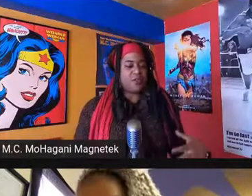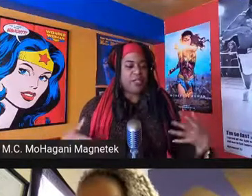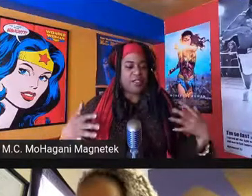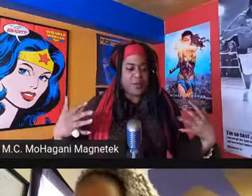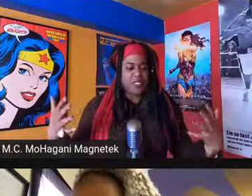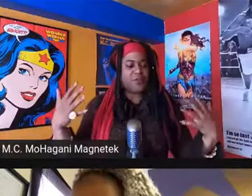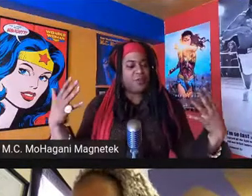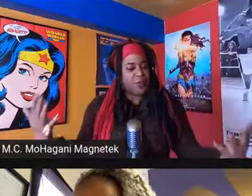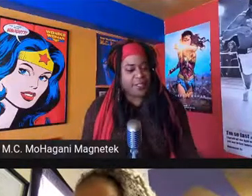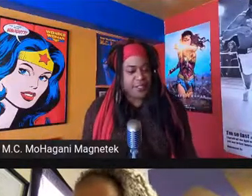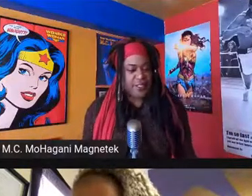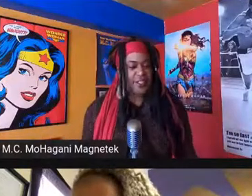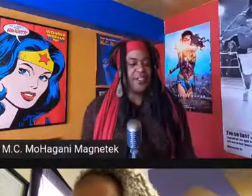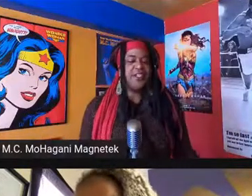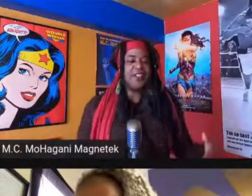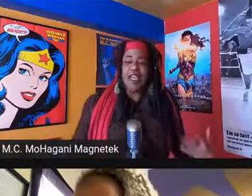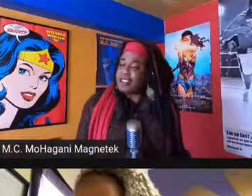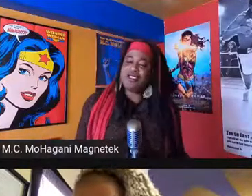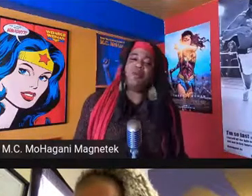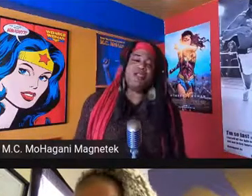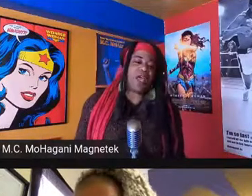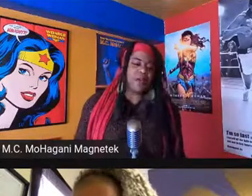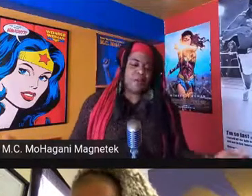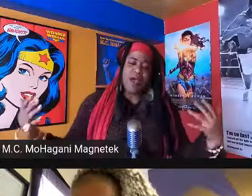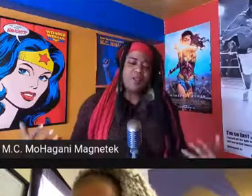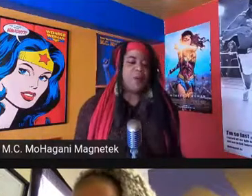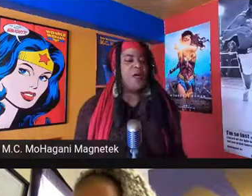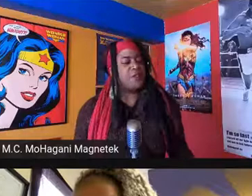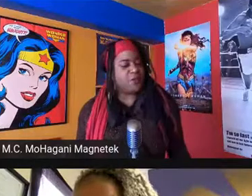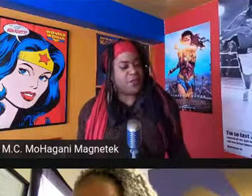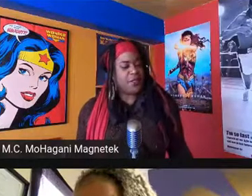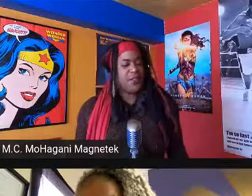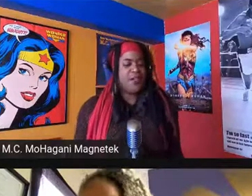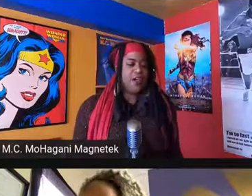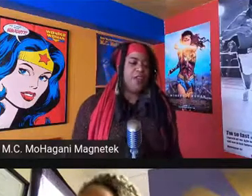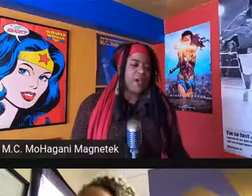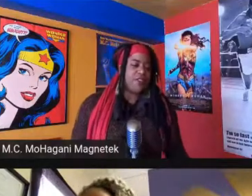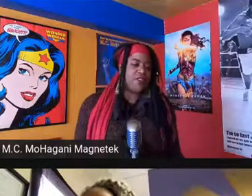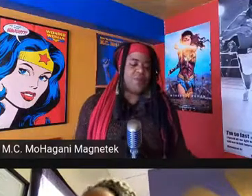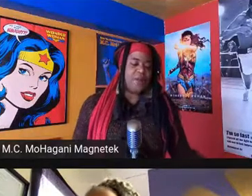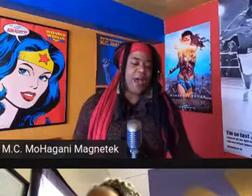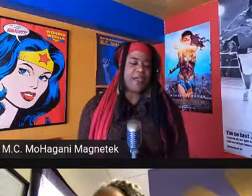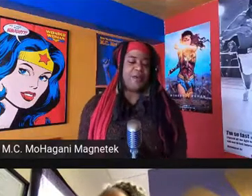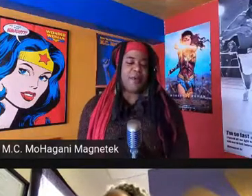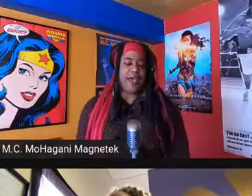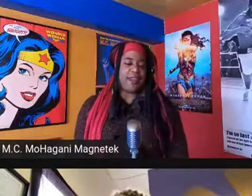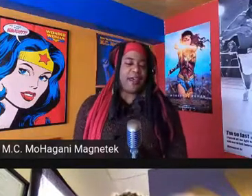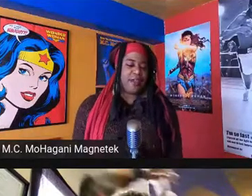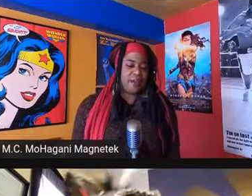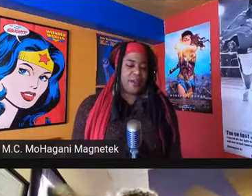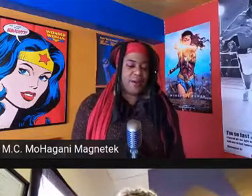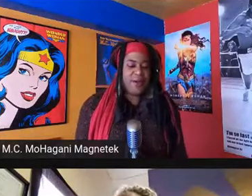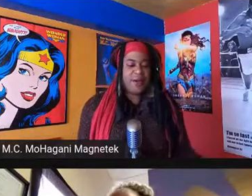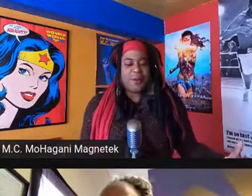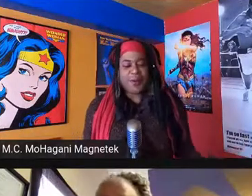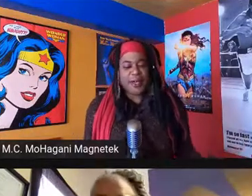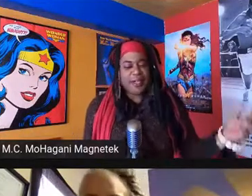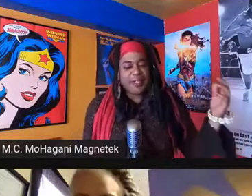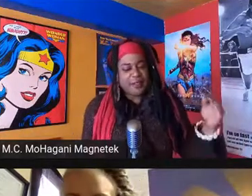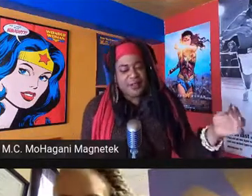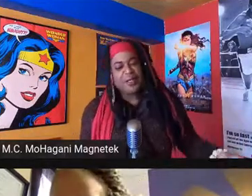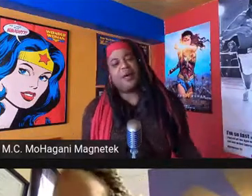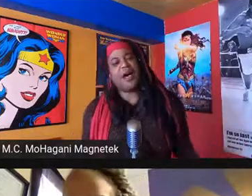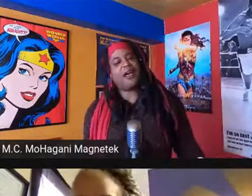what I'm saying? Create space for voices. That's just my job. It's my responsibility. Otherwise, it'd just be Mohagani Magnetek, you know?